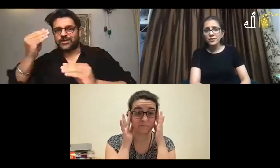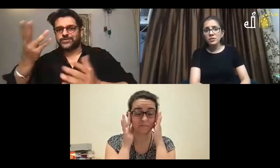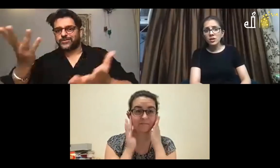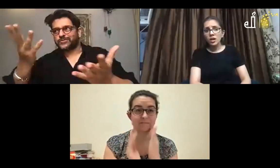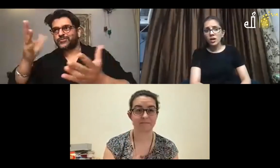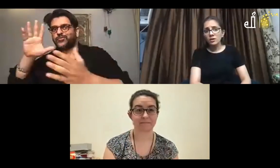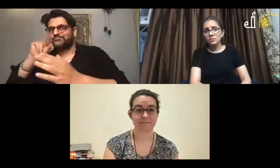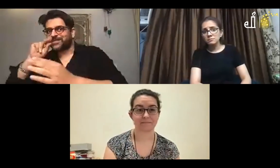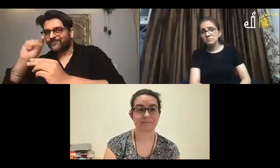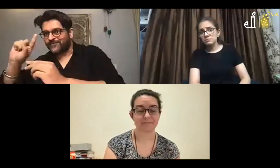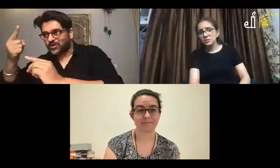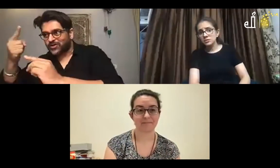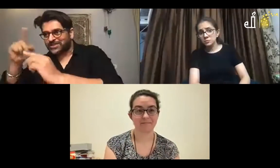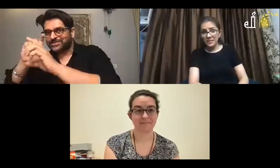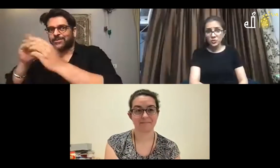Or